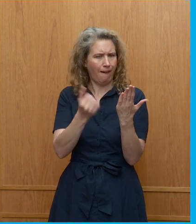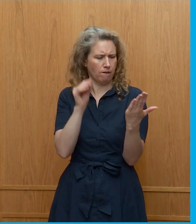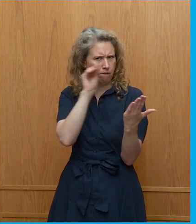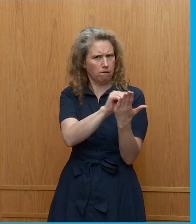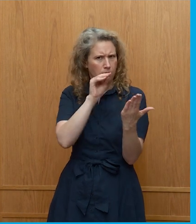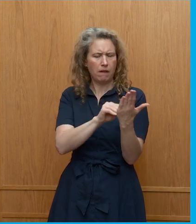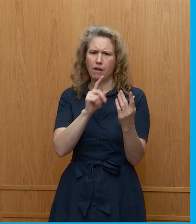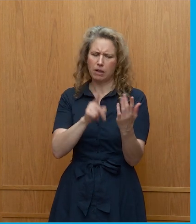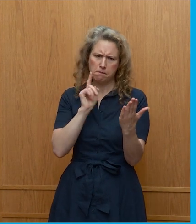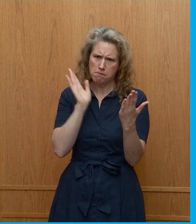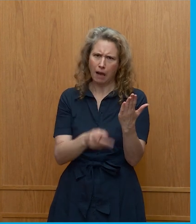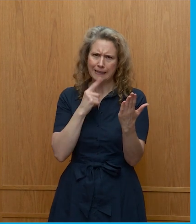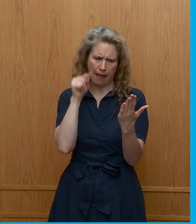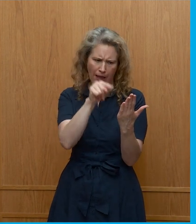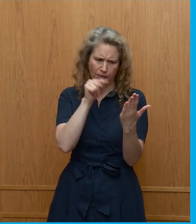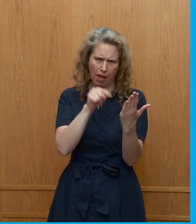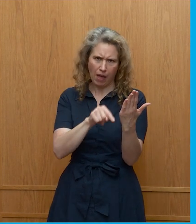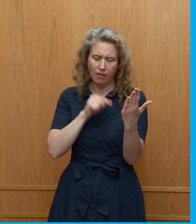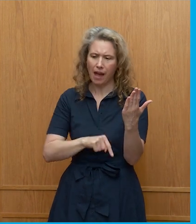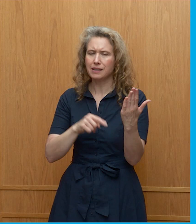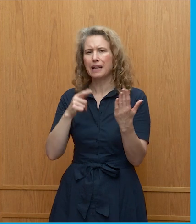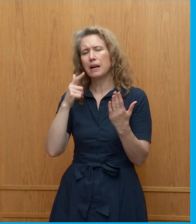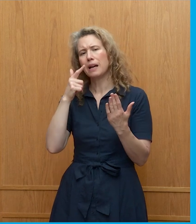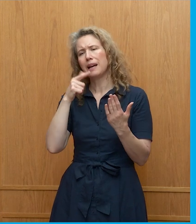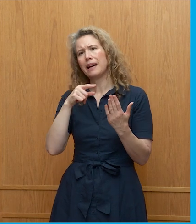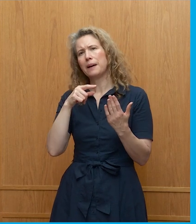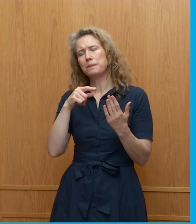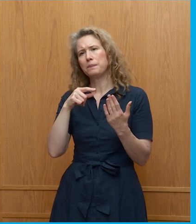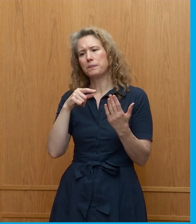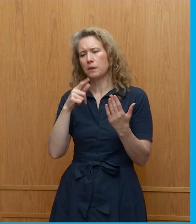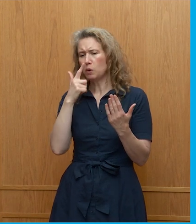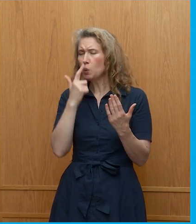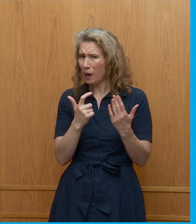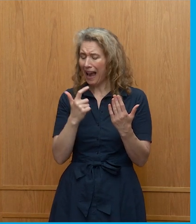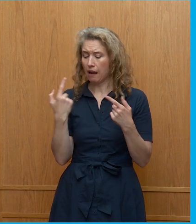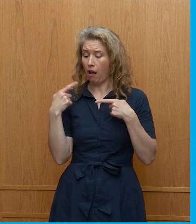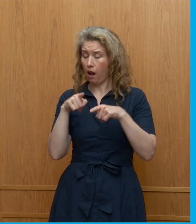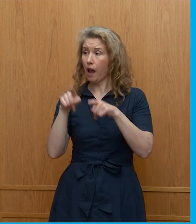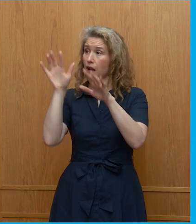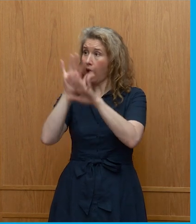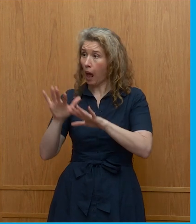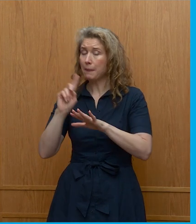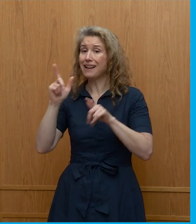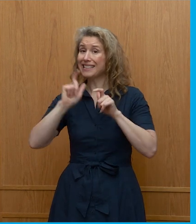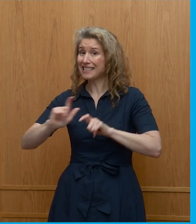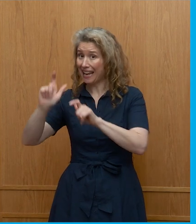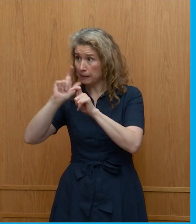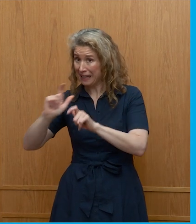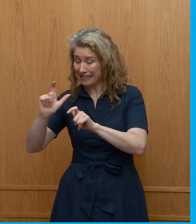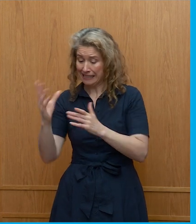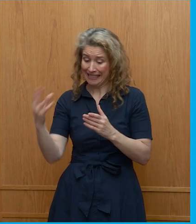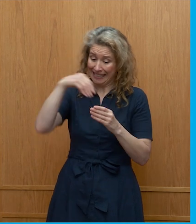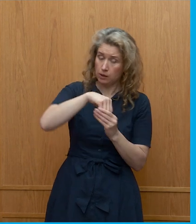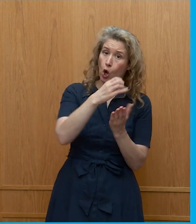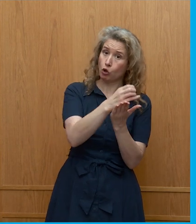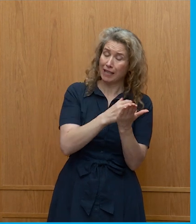prescriptive, but there's a very easy way to align climates and sustainability into the curriculum,